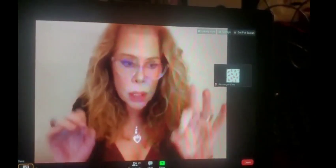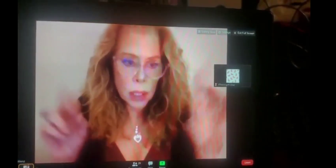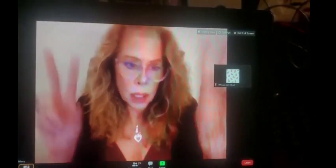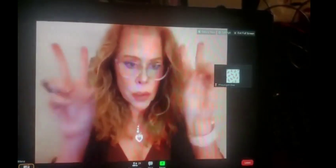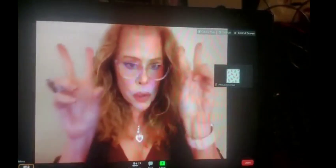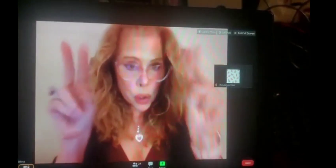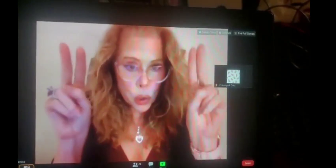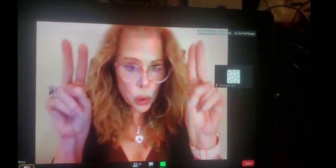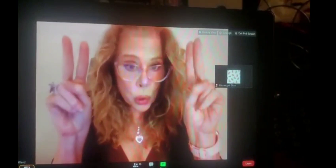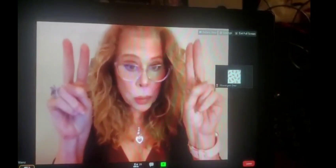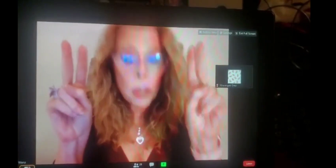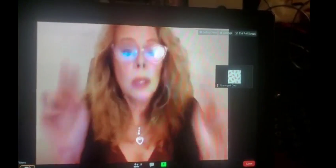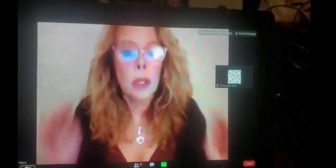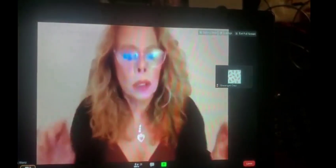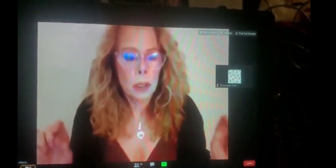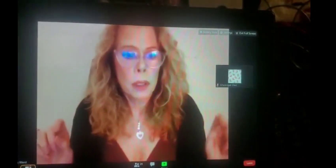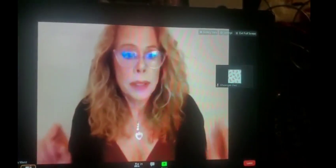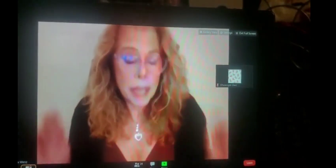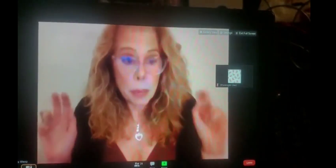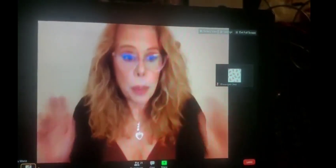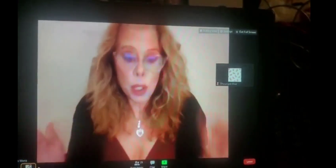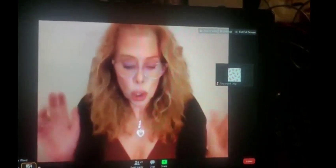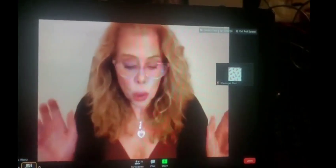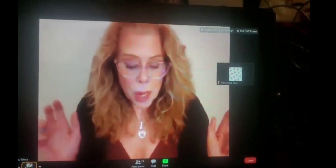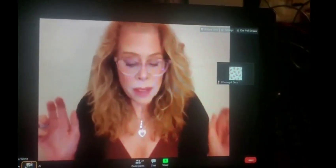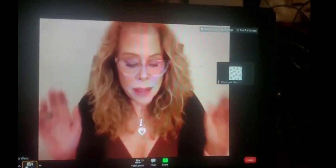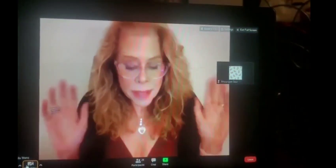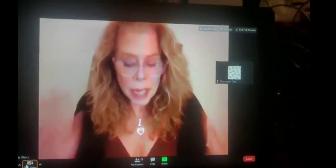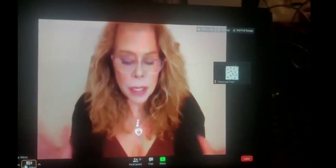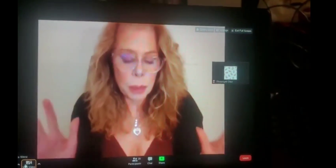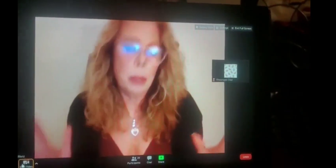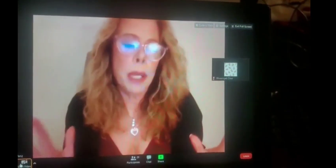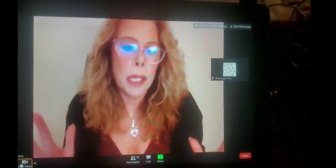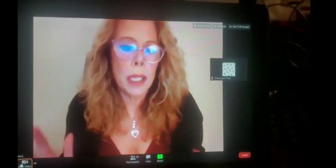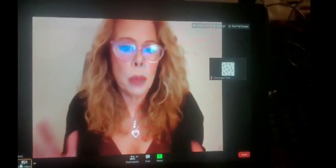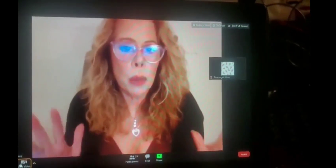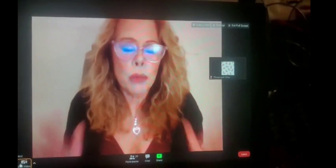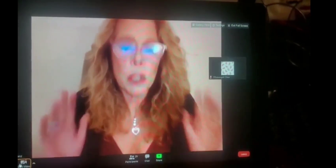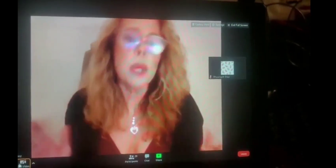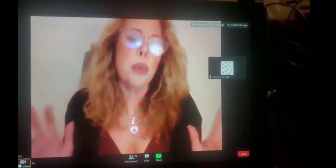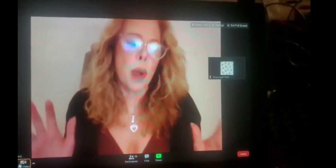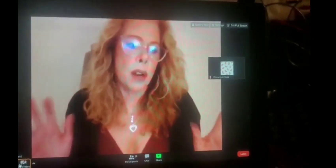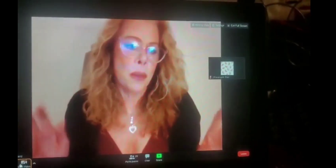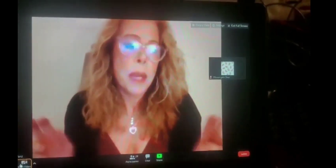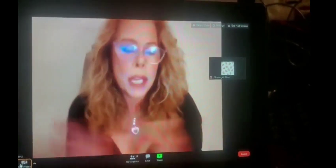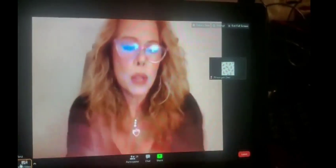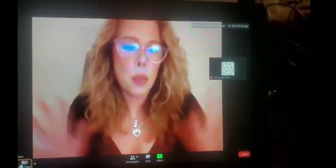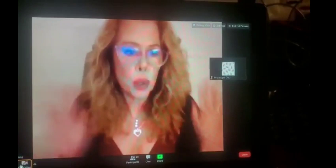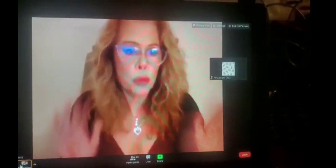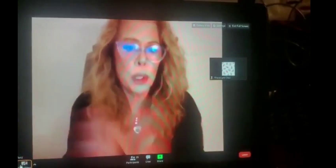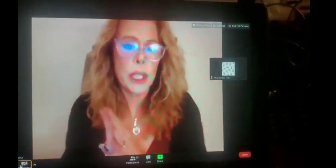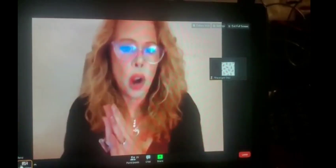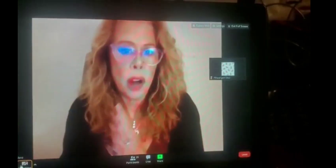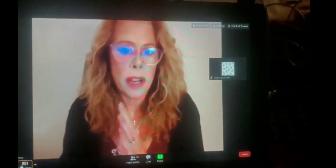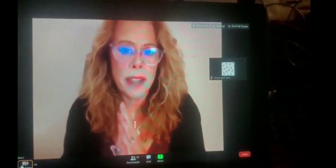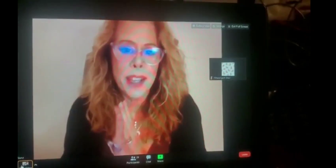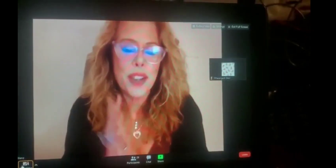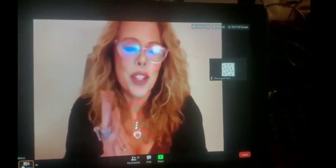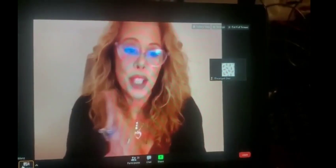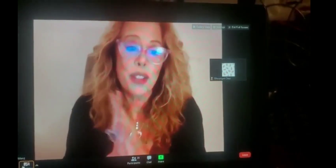zoom debut as a stand-up comedian and we're really proud of him he's worked really hard i think you're